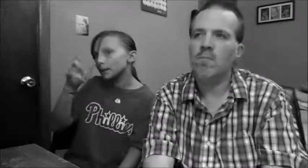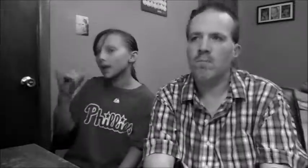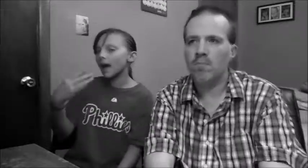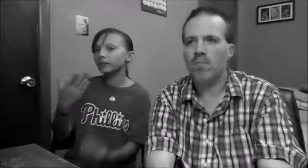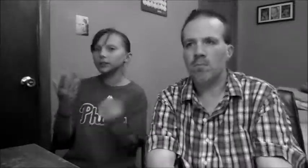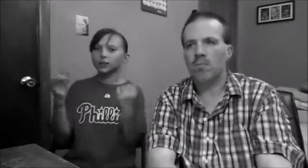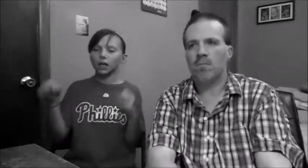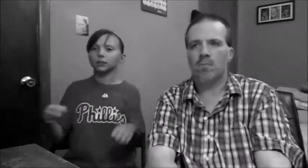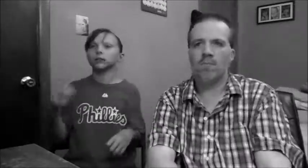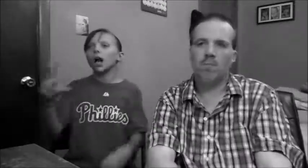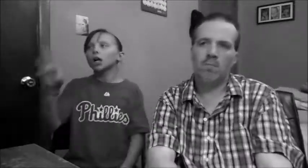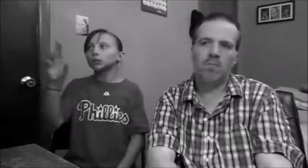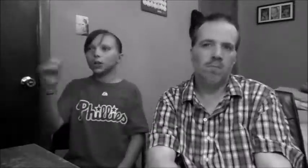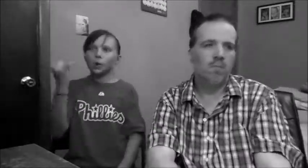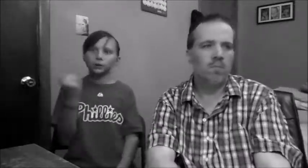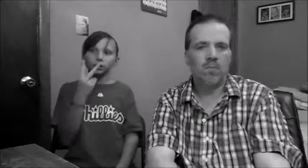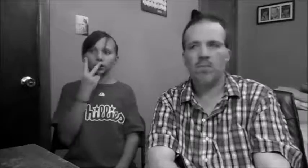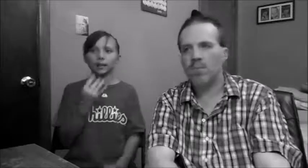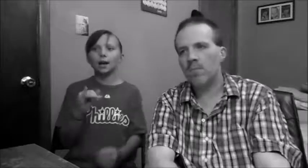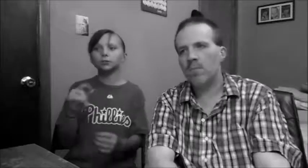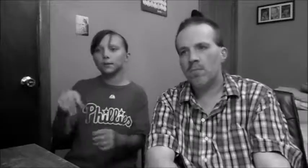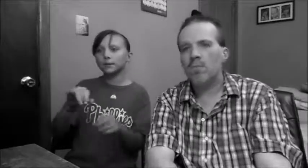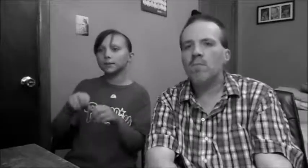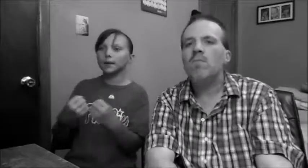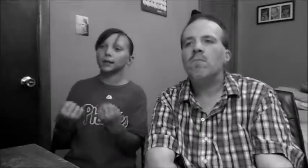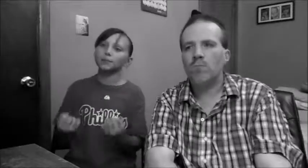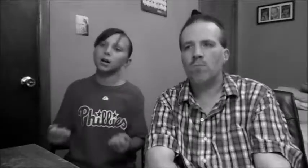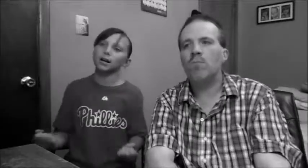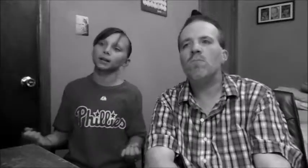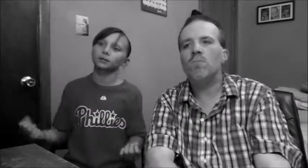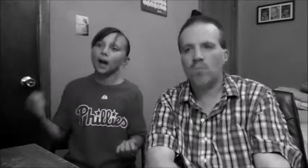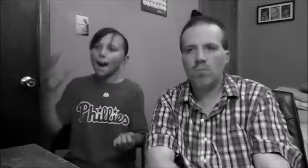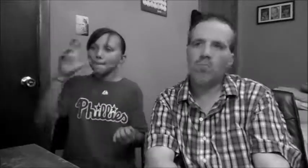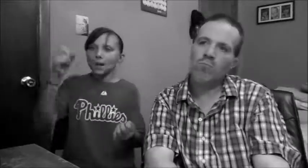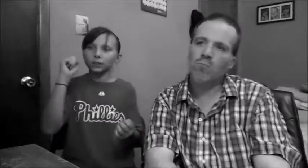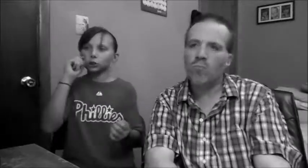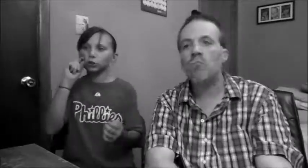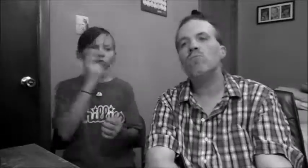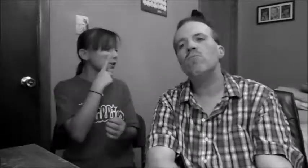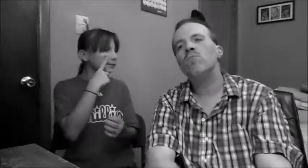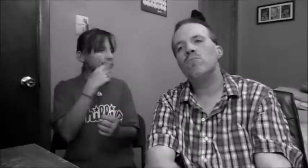Shift it.